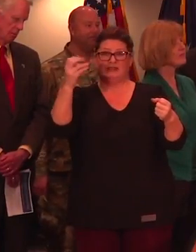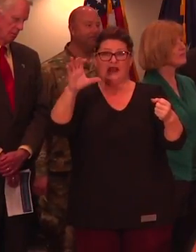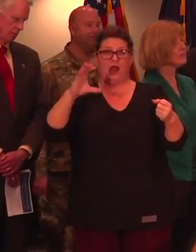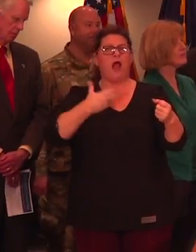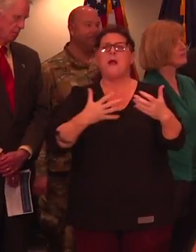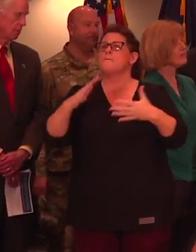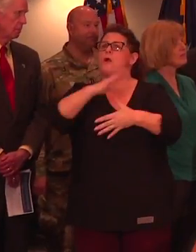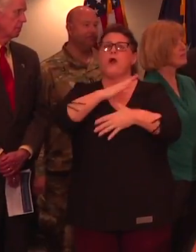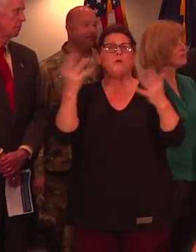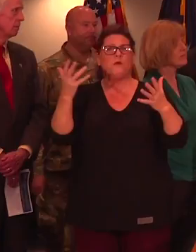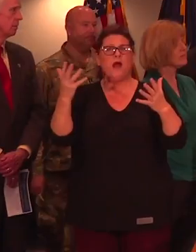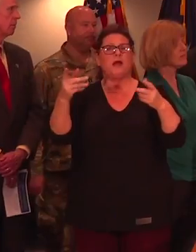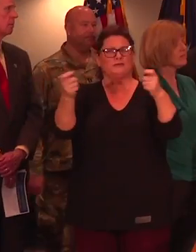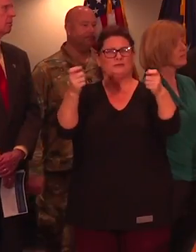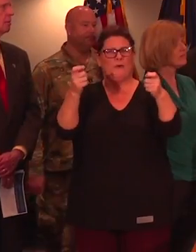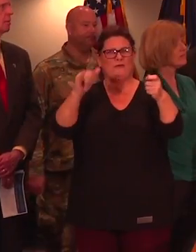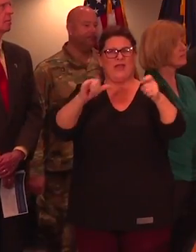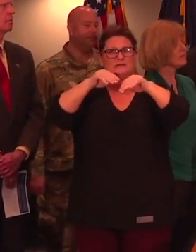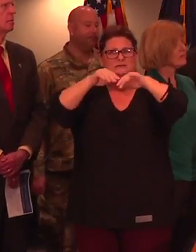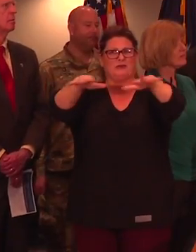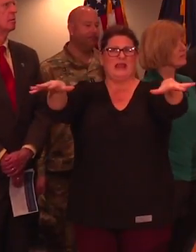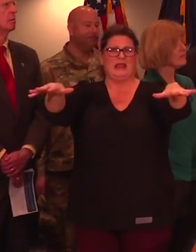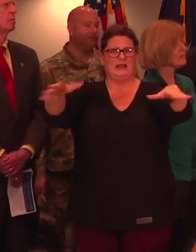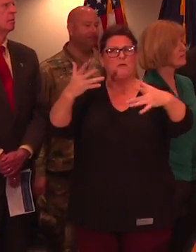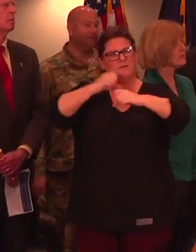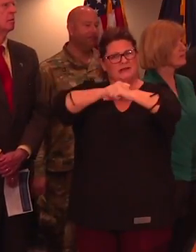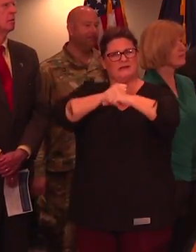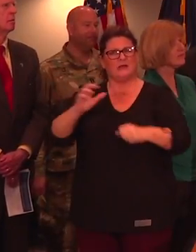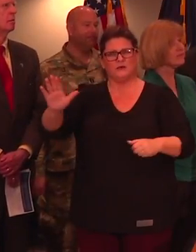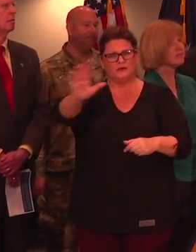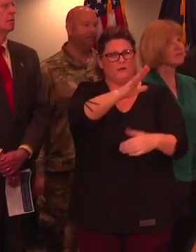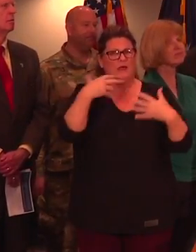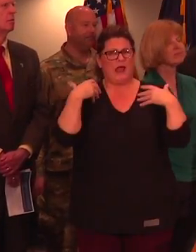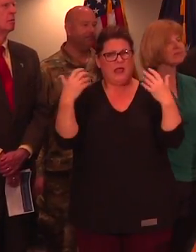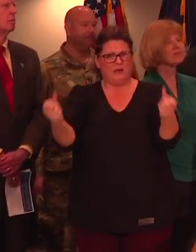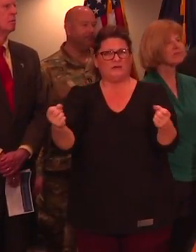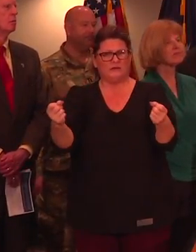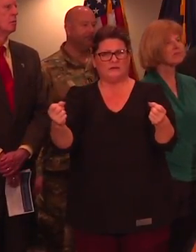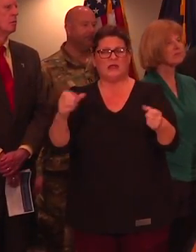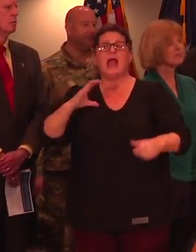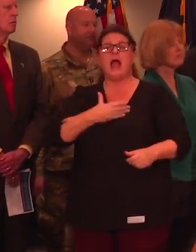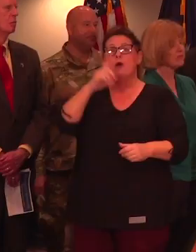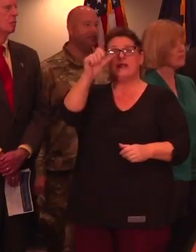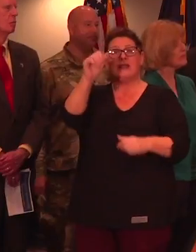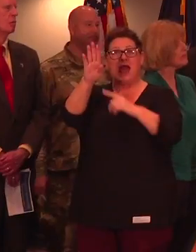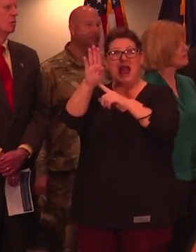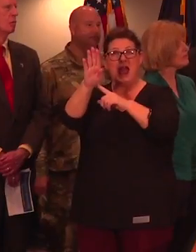disease and protecting the public's health. As of late yesterday, DHEC's public health laboratory has